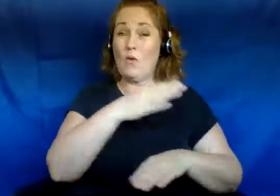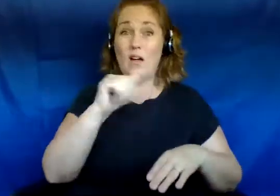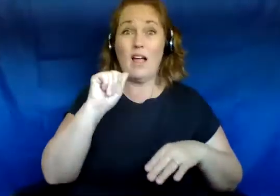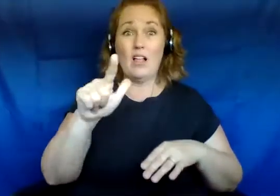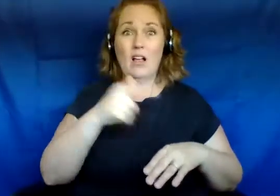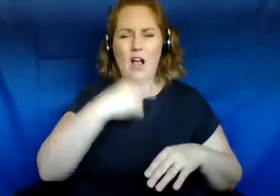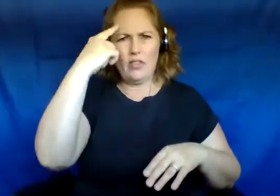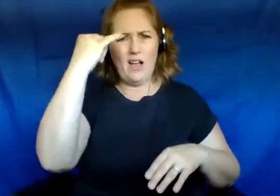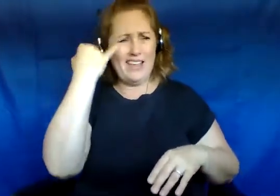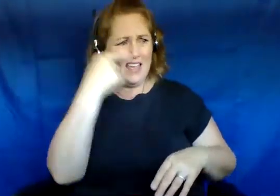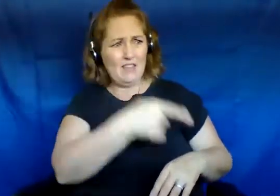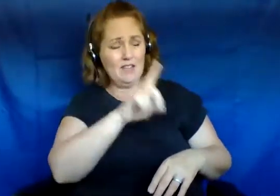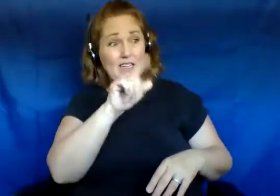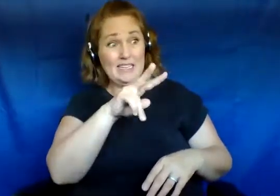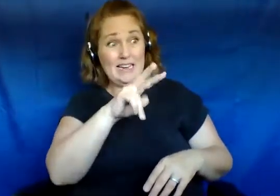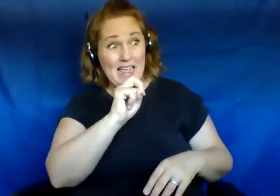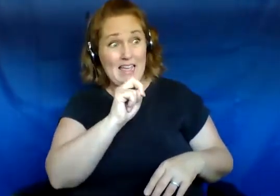Dave drank that